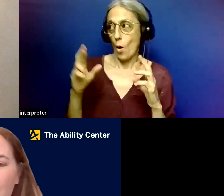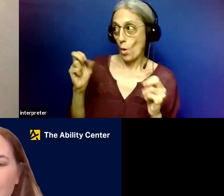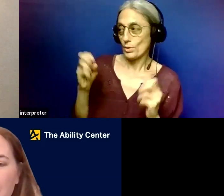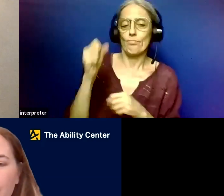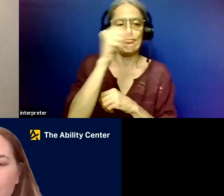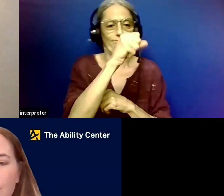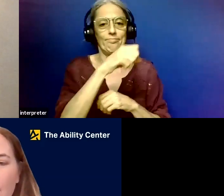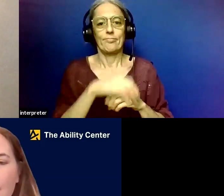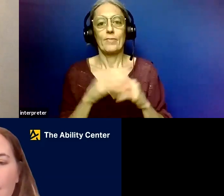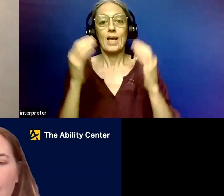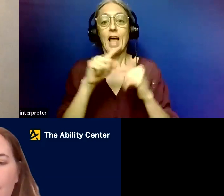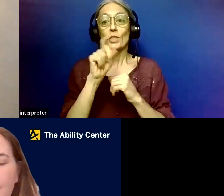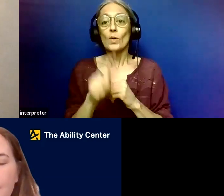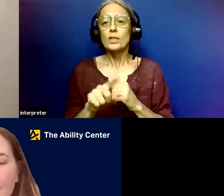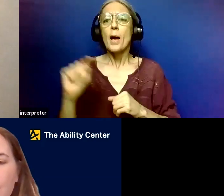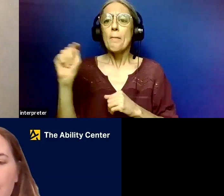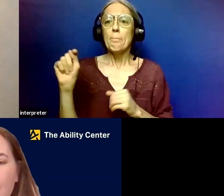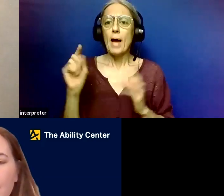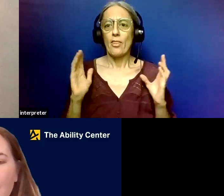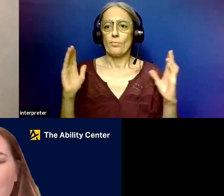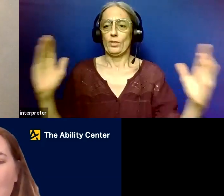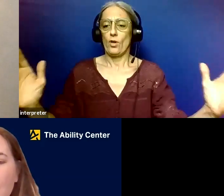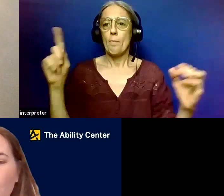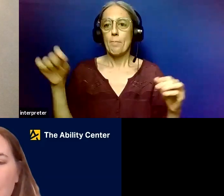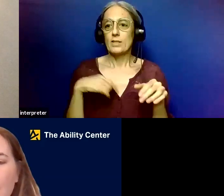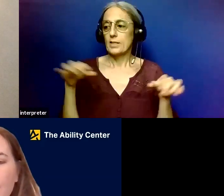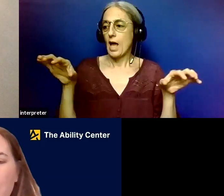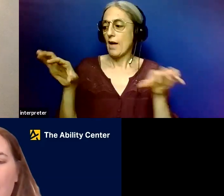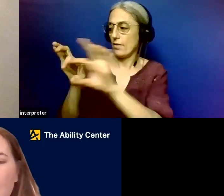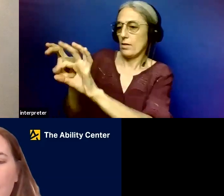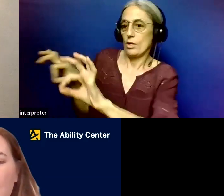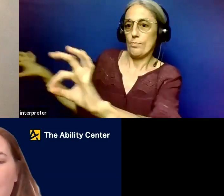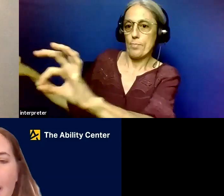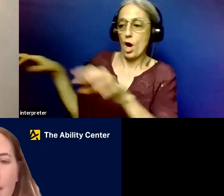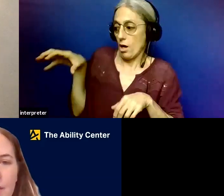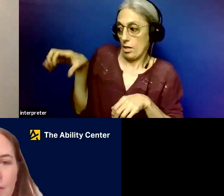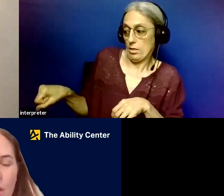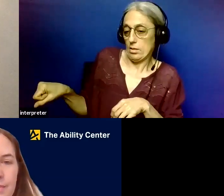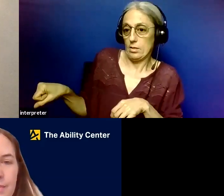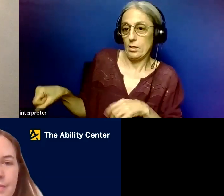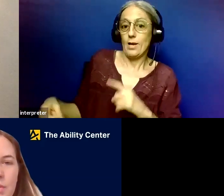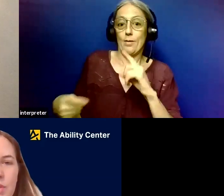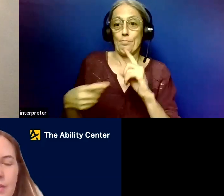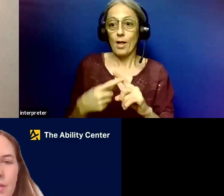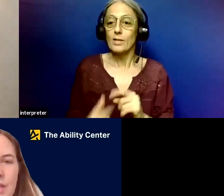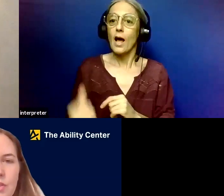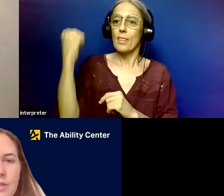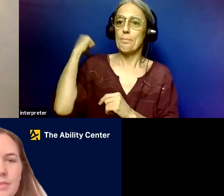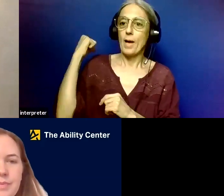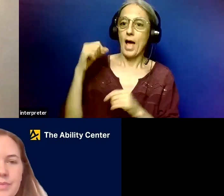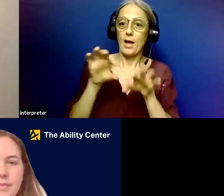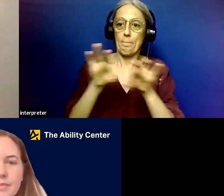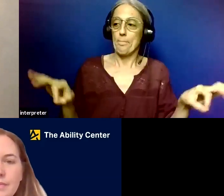question is, does a bathroom stall have to have side grab bars as well as a bar on the back of the stall? They have to